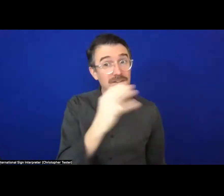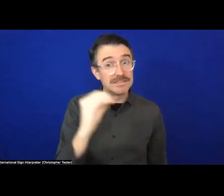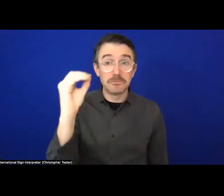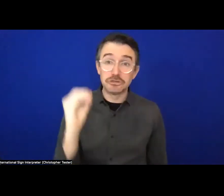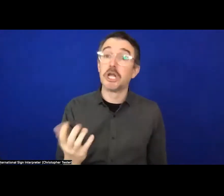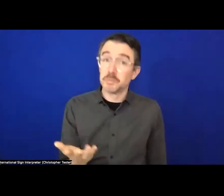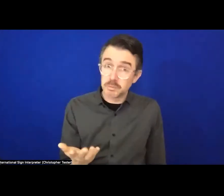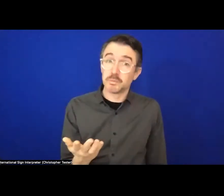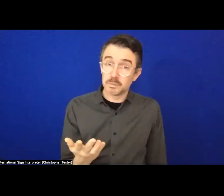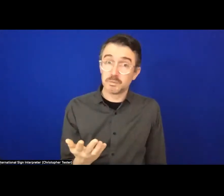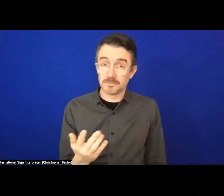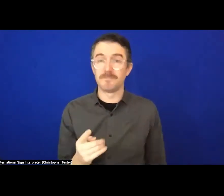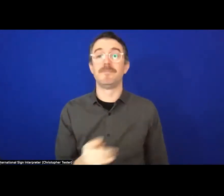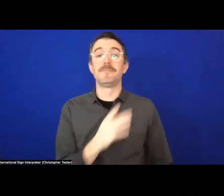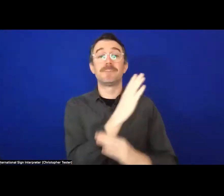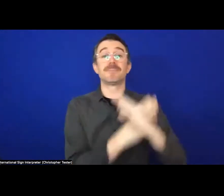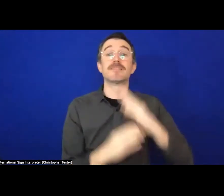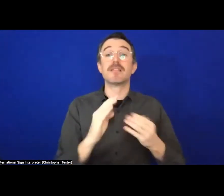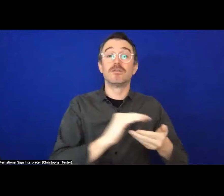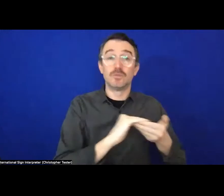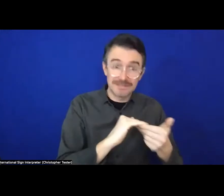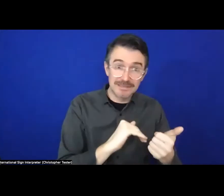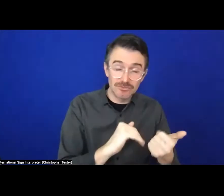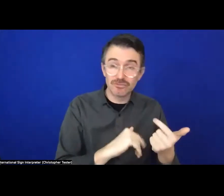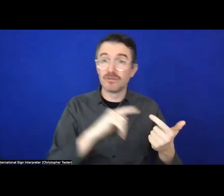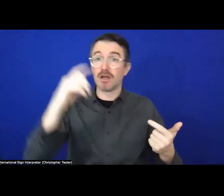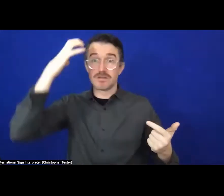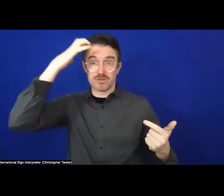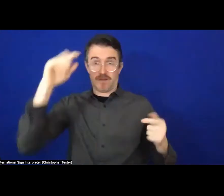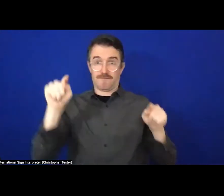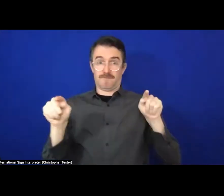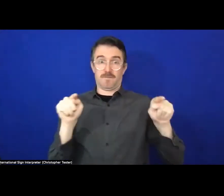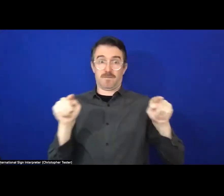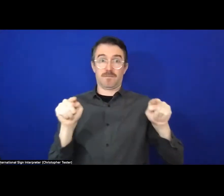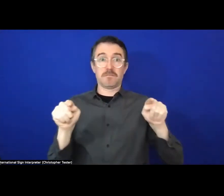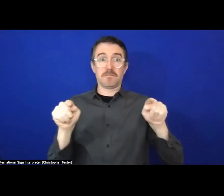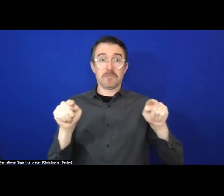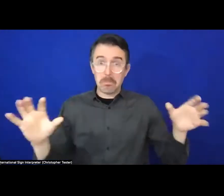other actors in the sector of disability. Then we